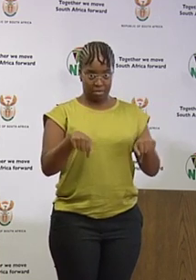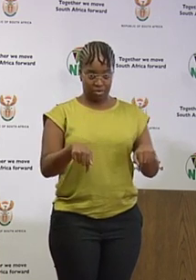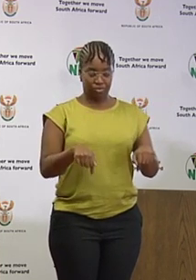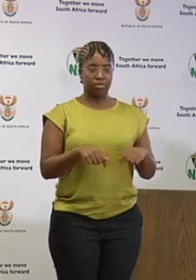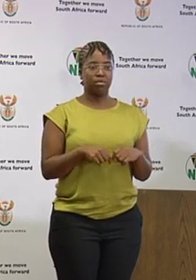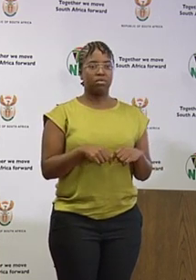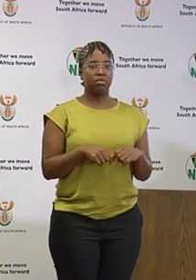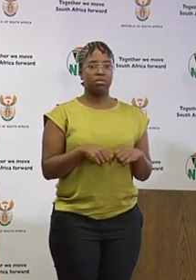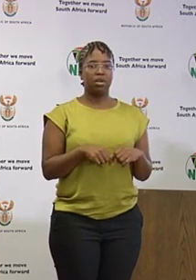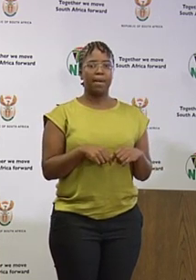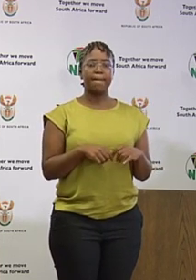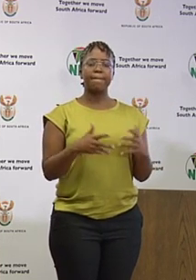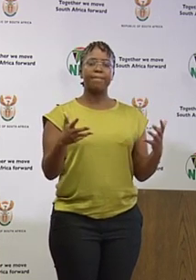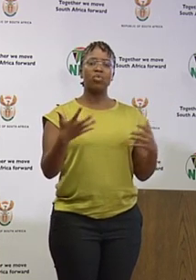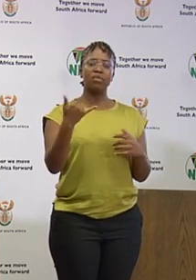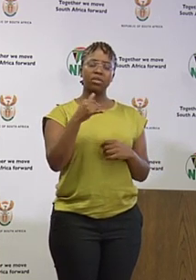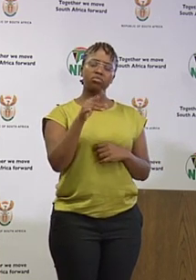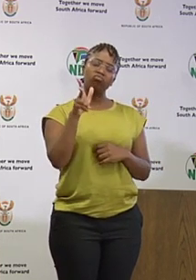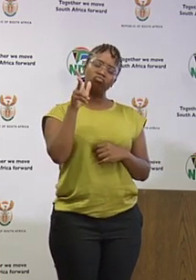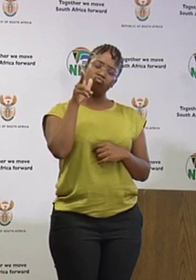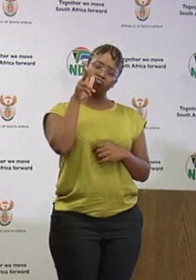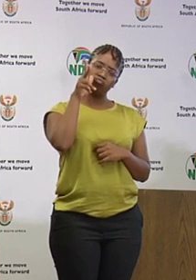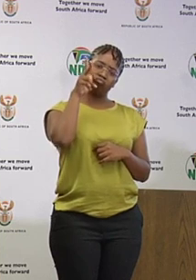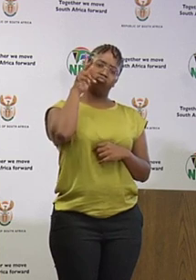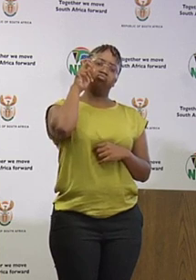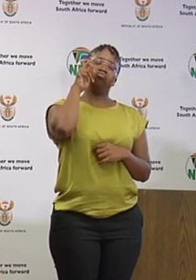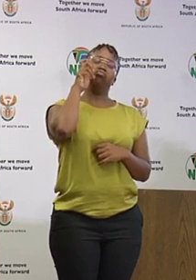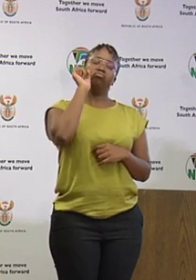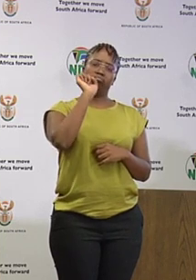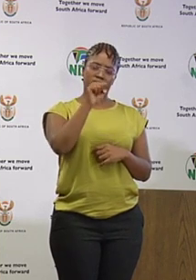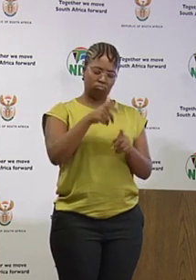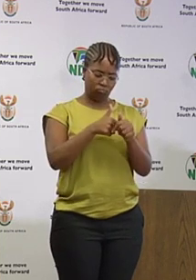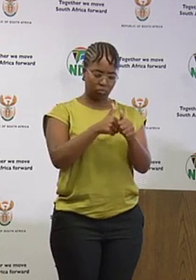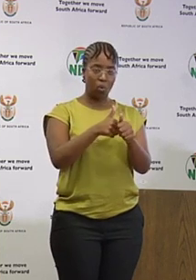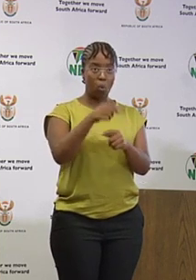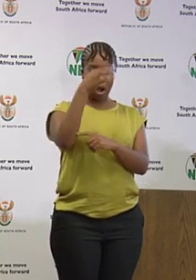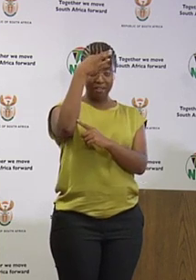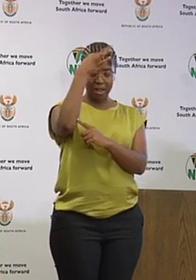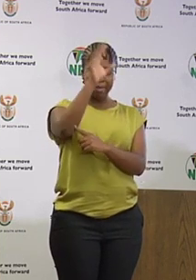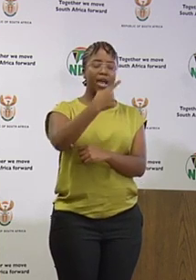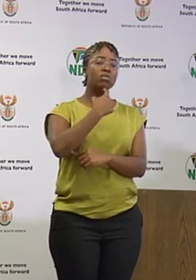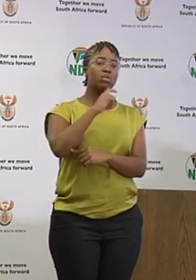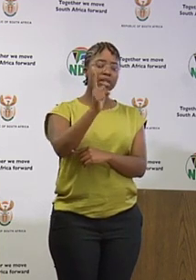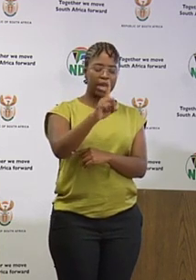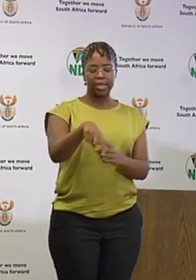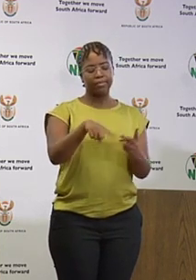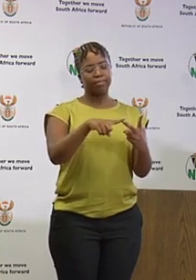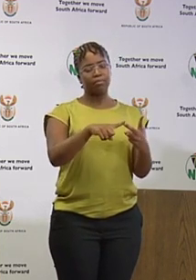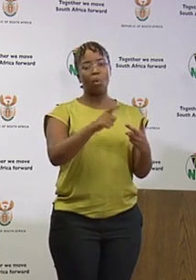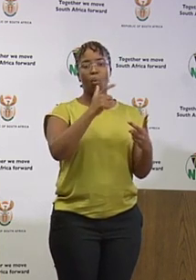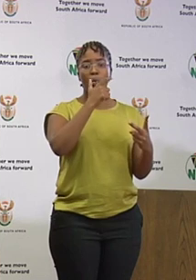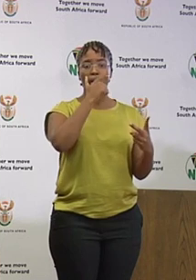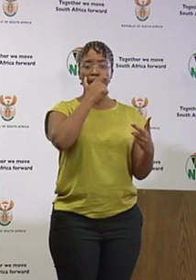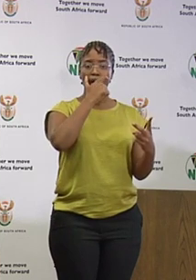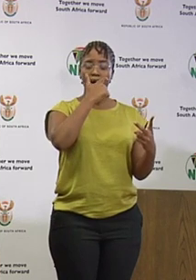who have heeded the call by our government and our president to stay at home,